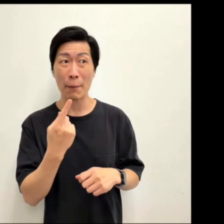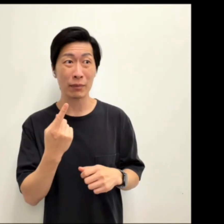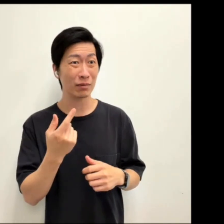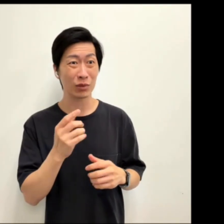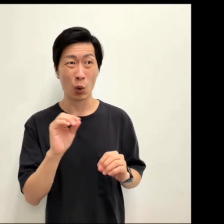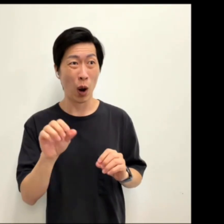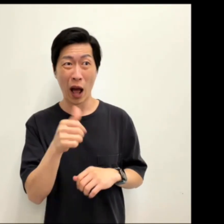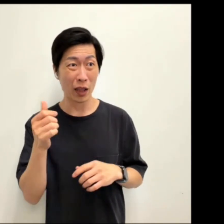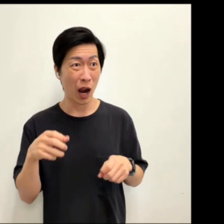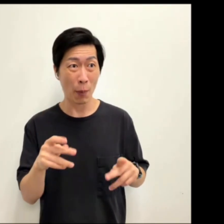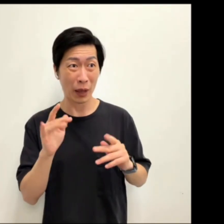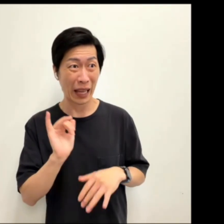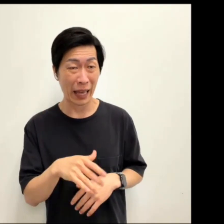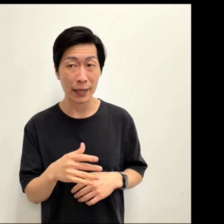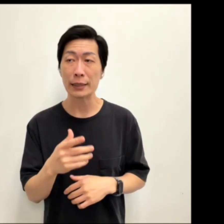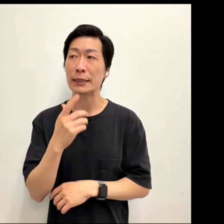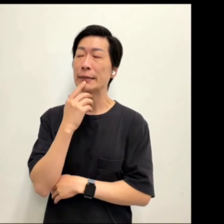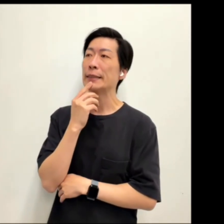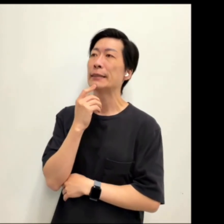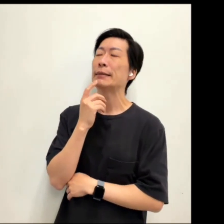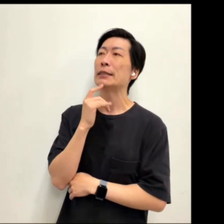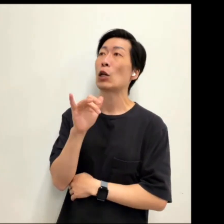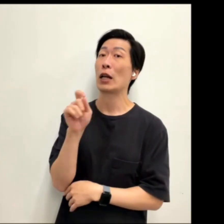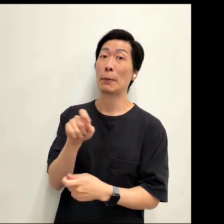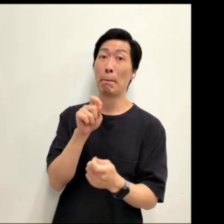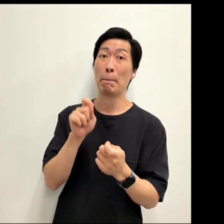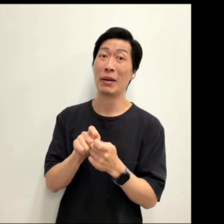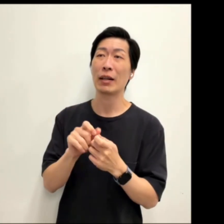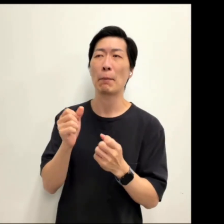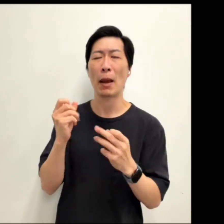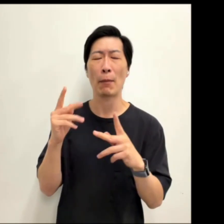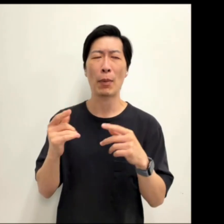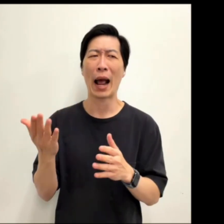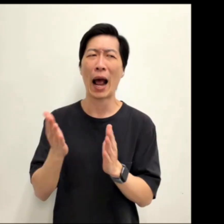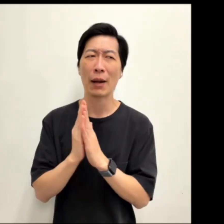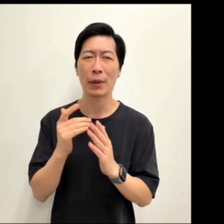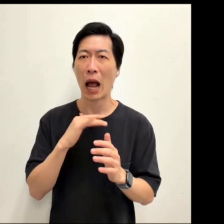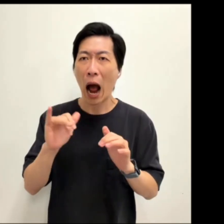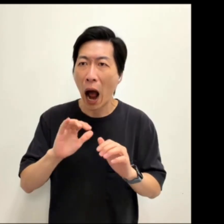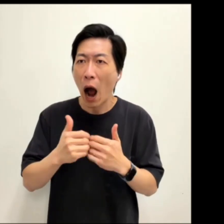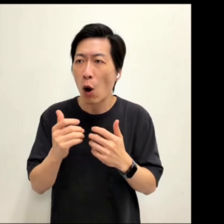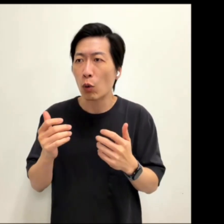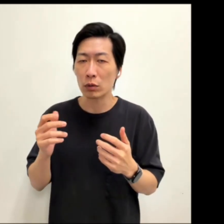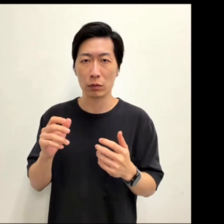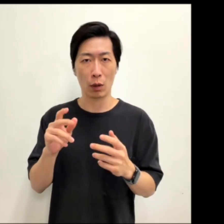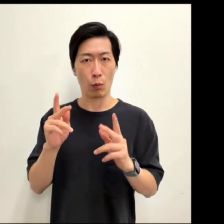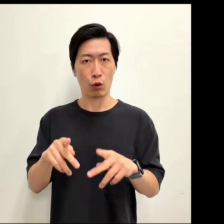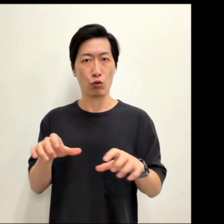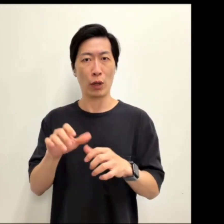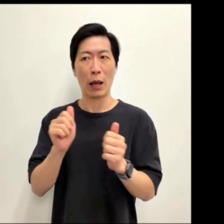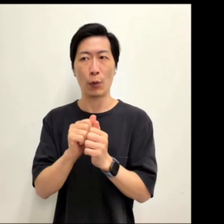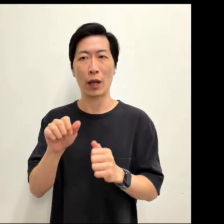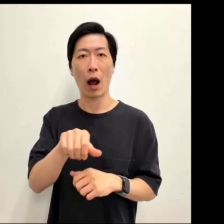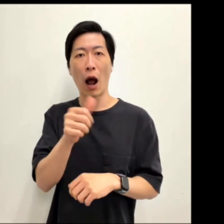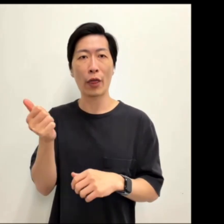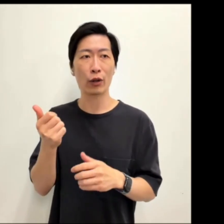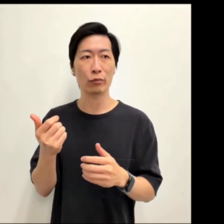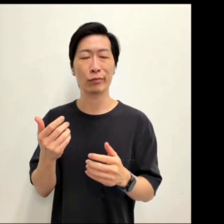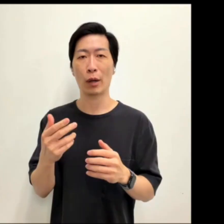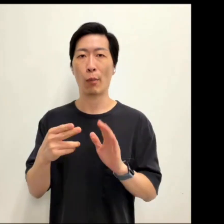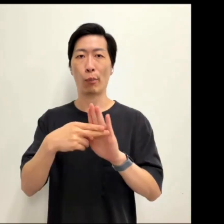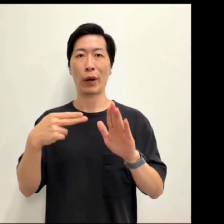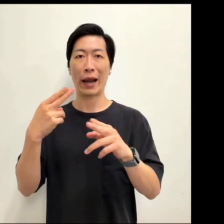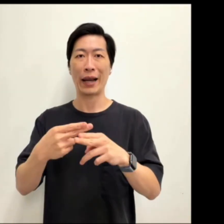just a one and done? Is there only one opportunity like that? Okay, so specific, I get asked that question a lot. How could someone do that with another